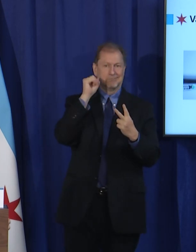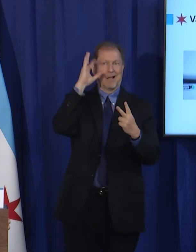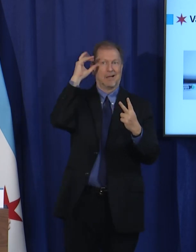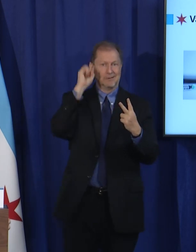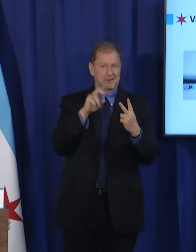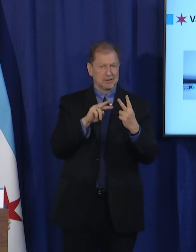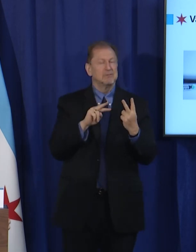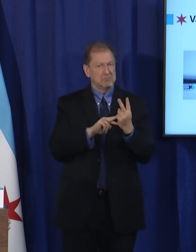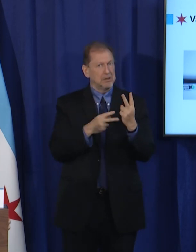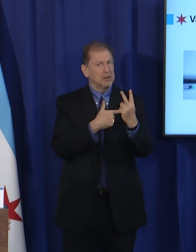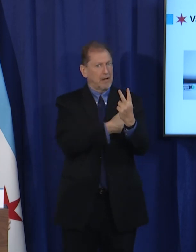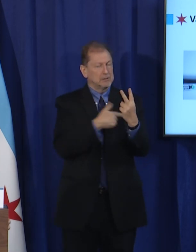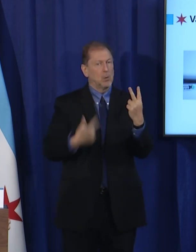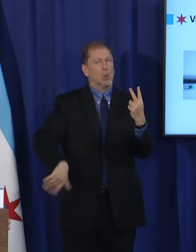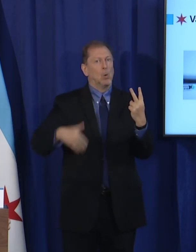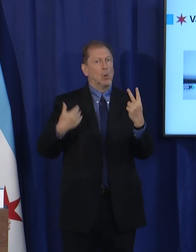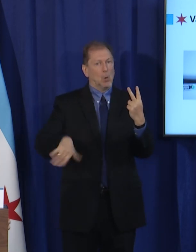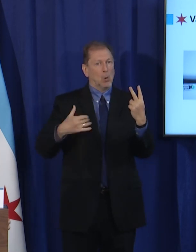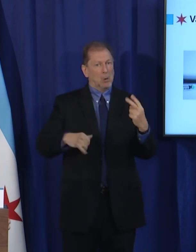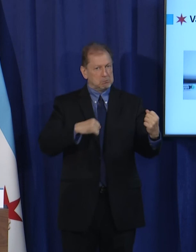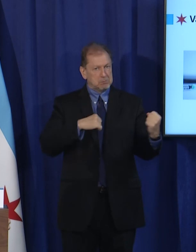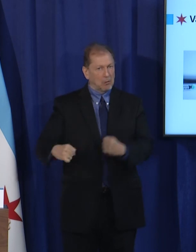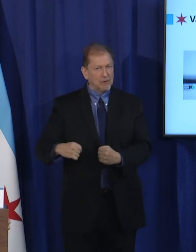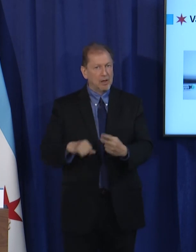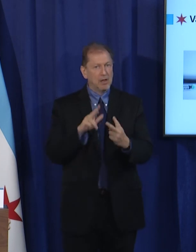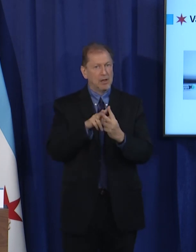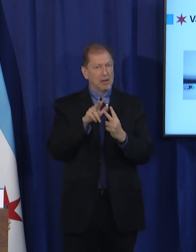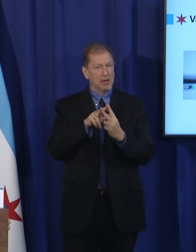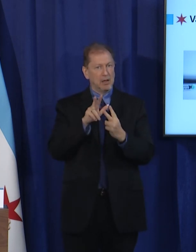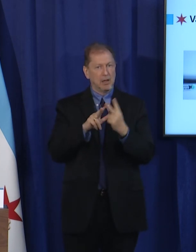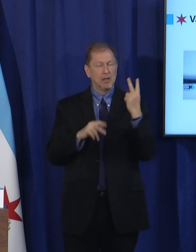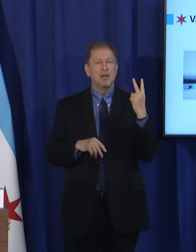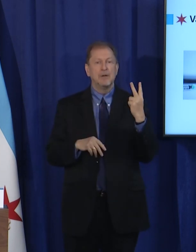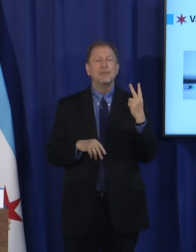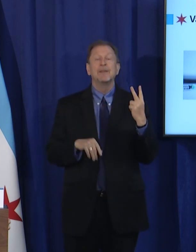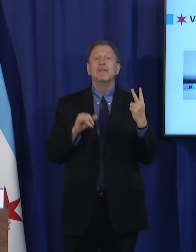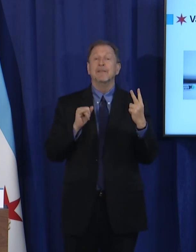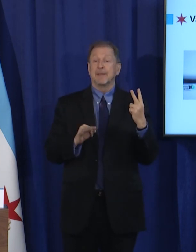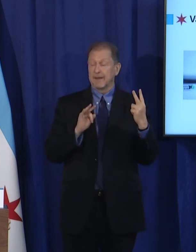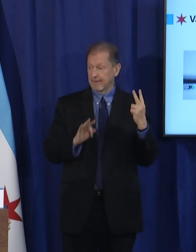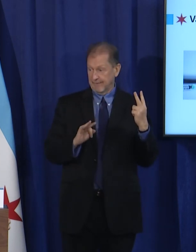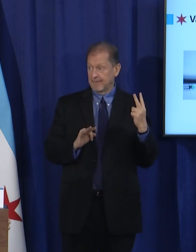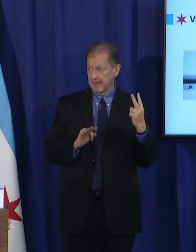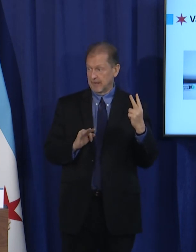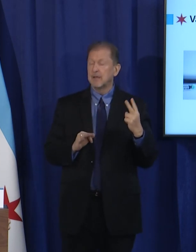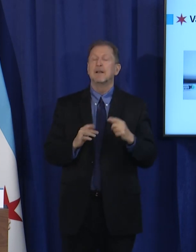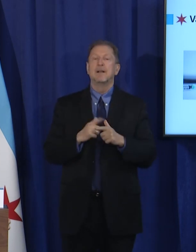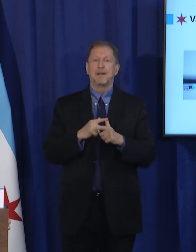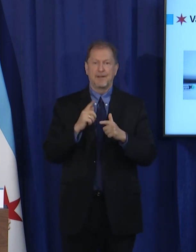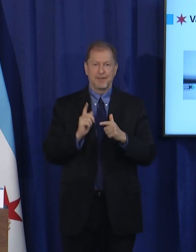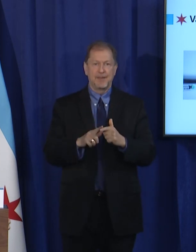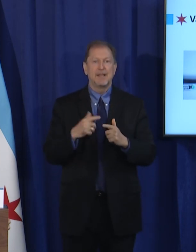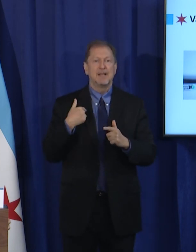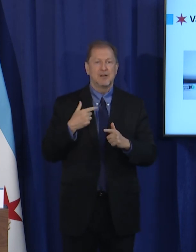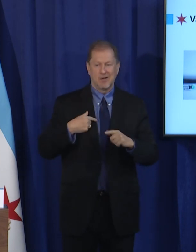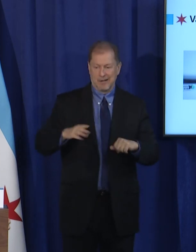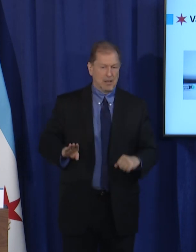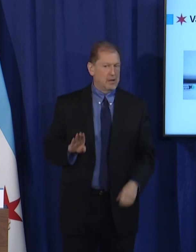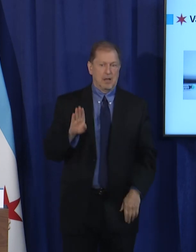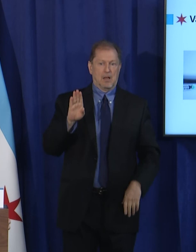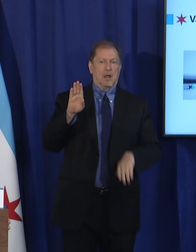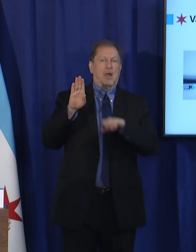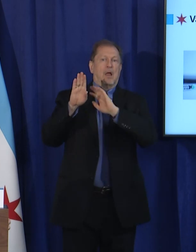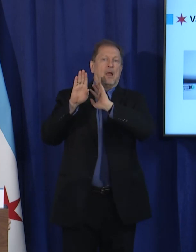it means that with good vaccine uptake, we will sooner be able to get past COVID as a